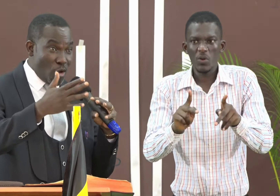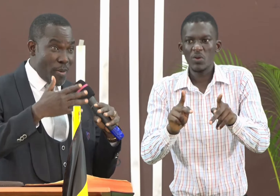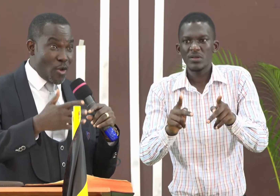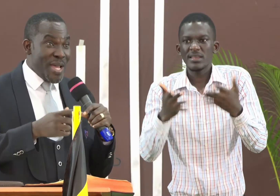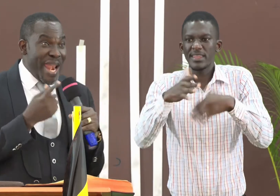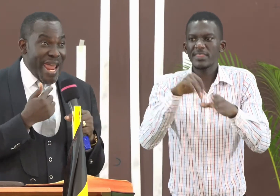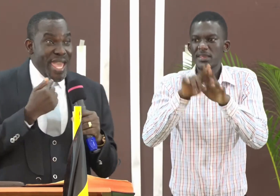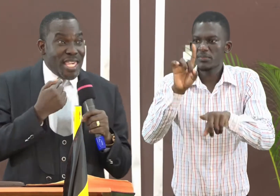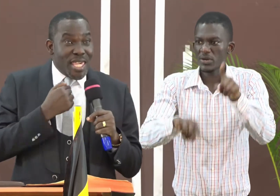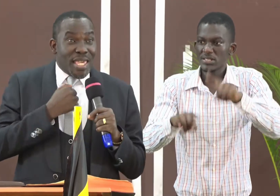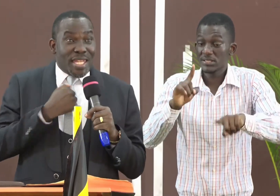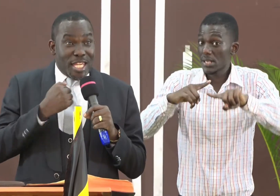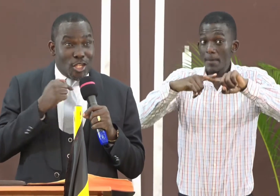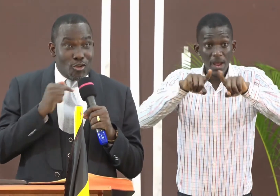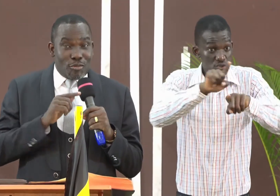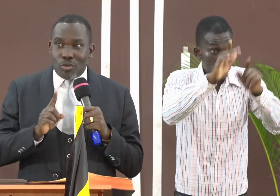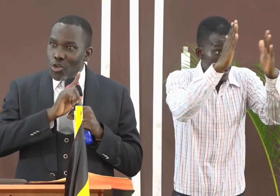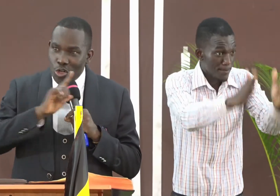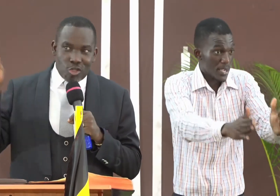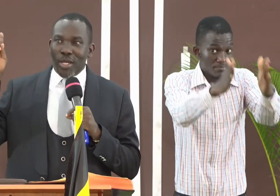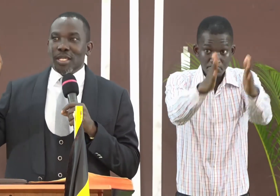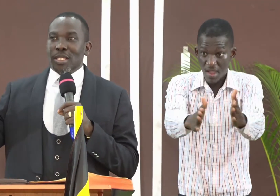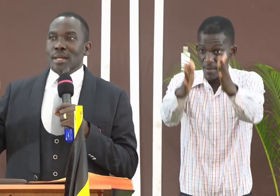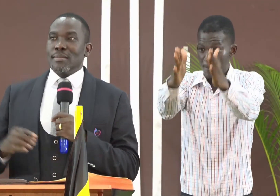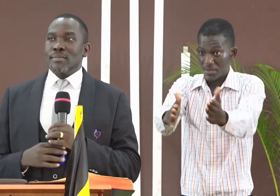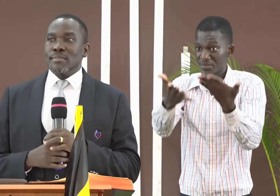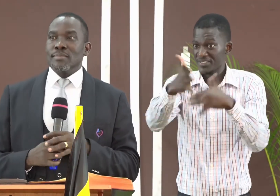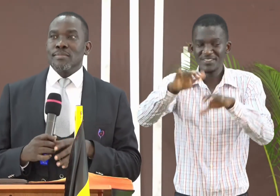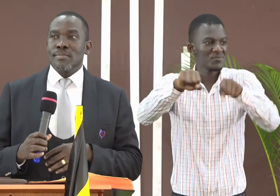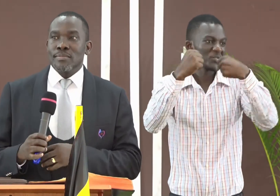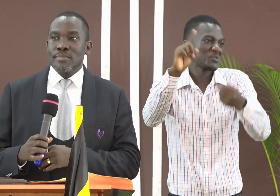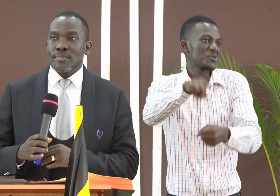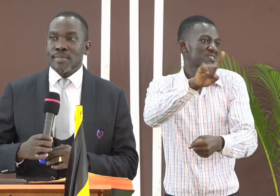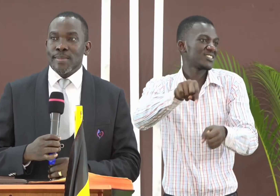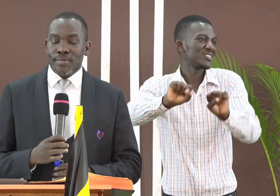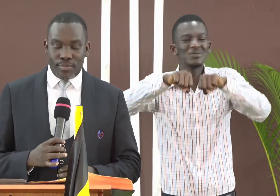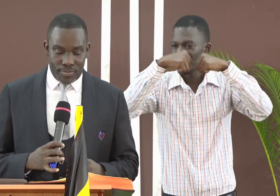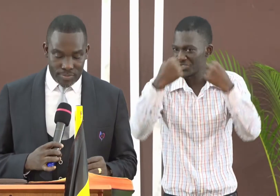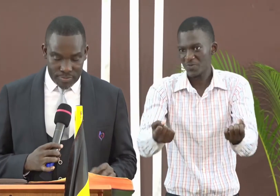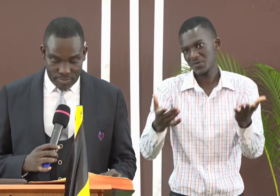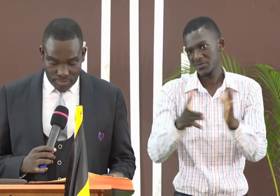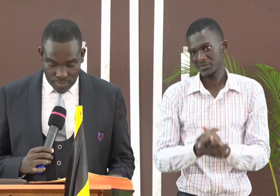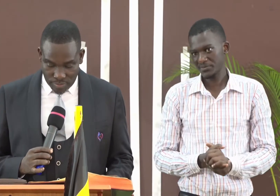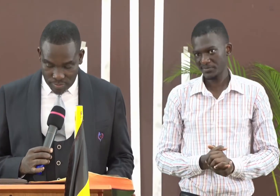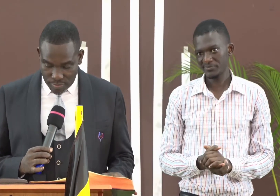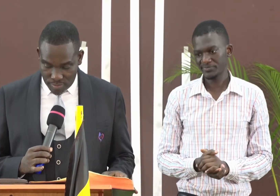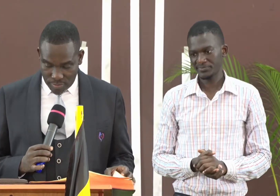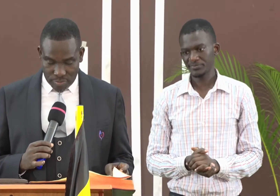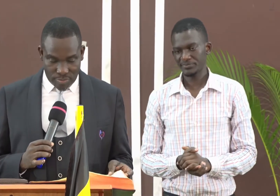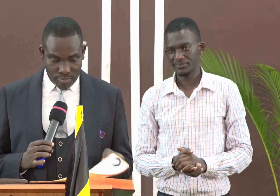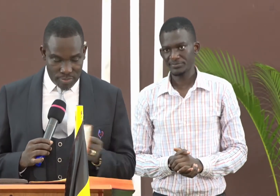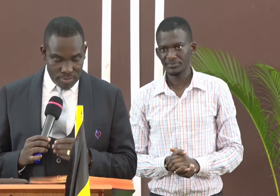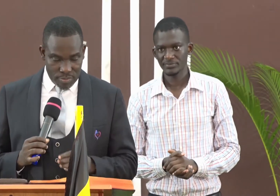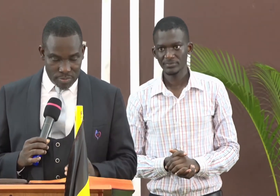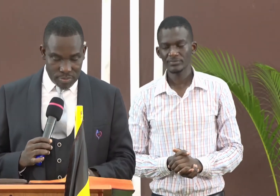tosobolo chigoba yo. Na ye chichecha sechinom, tosobola chisazamu. You cannot cancel the right time for your death,